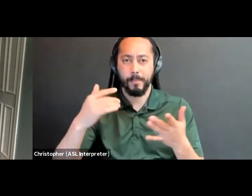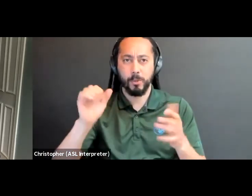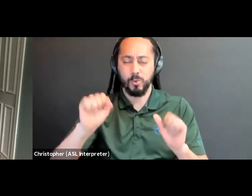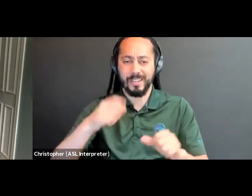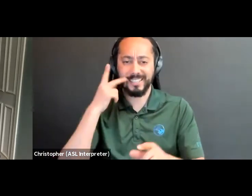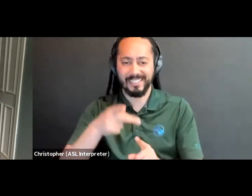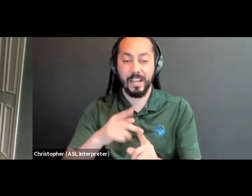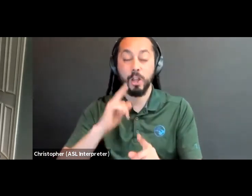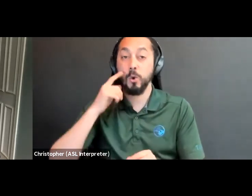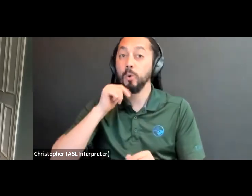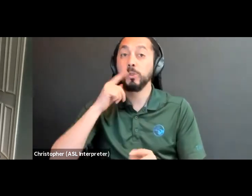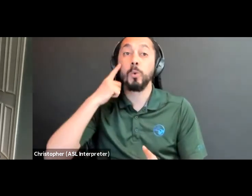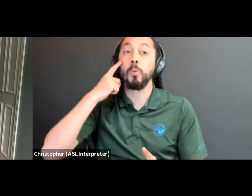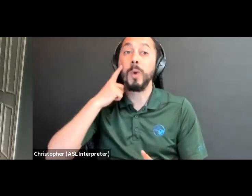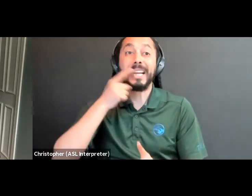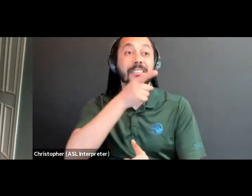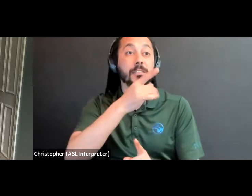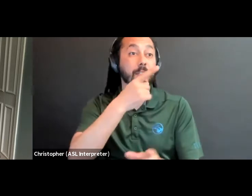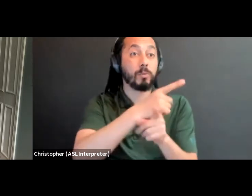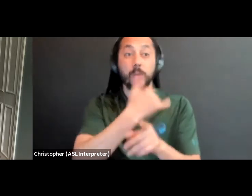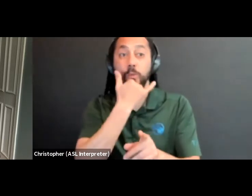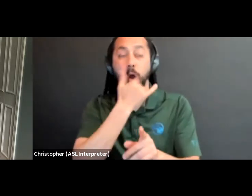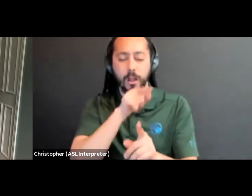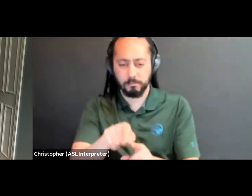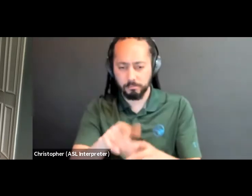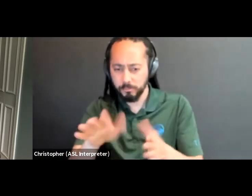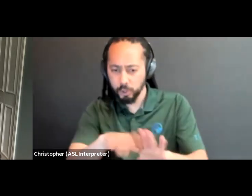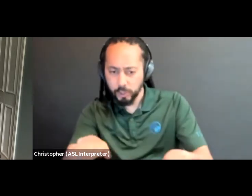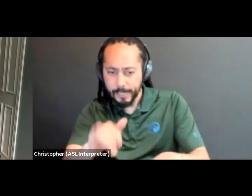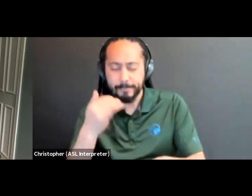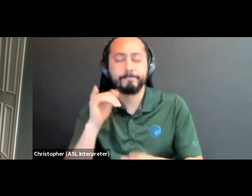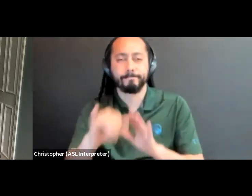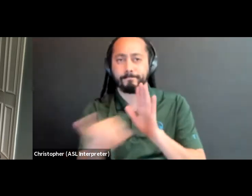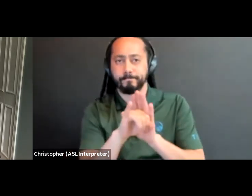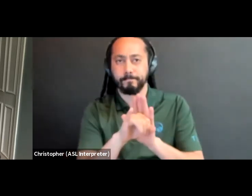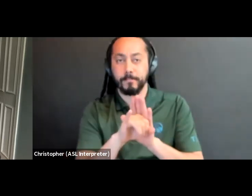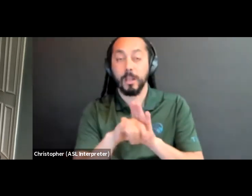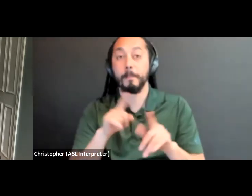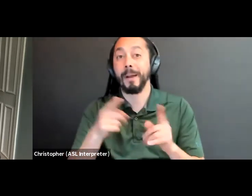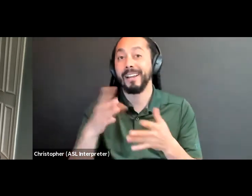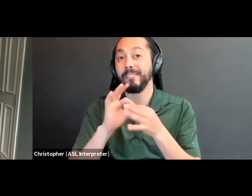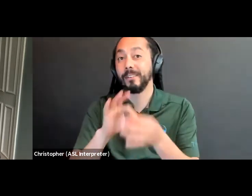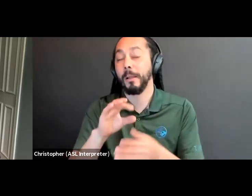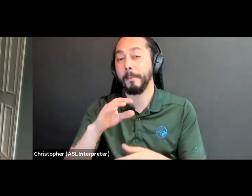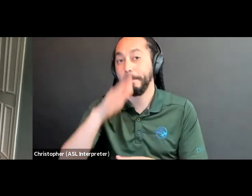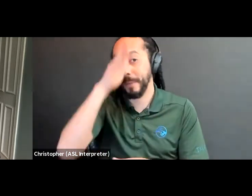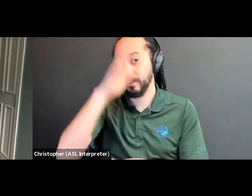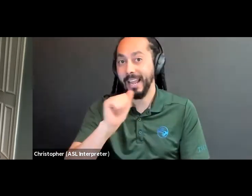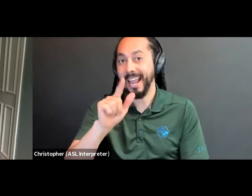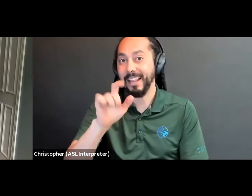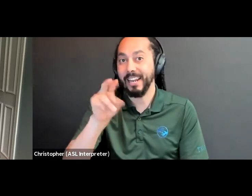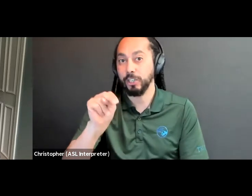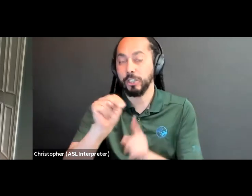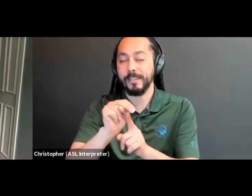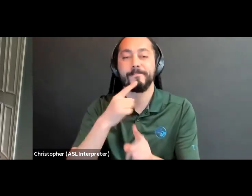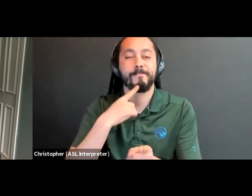But in those cases where they've been seen as parental alienation situation, those children's voices have been seen as really suspicious. It is a